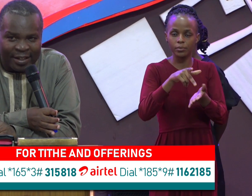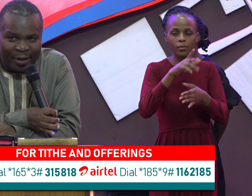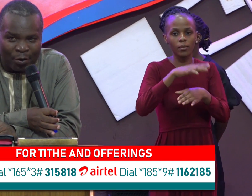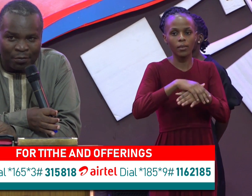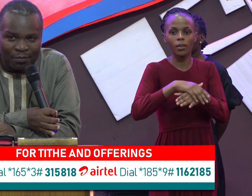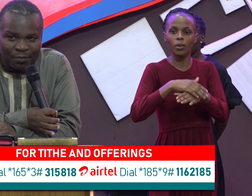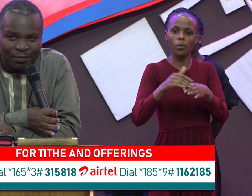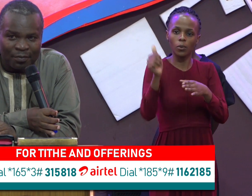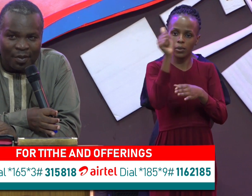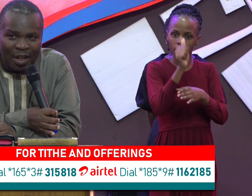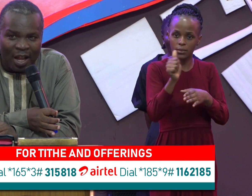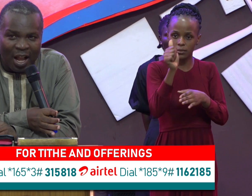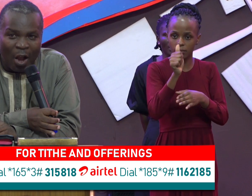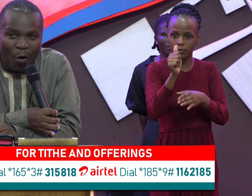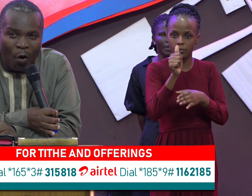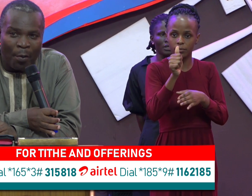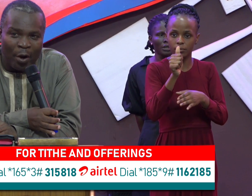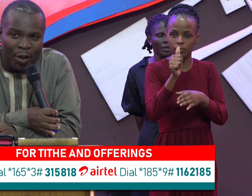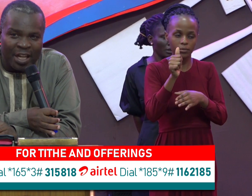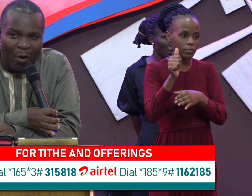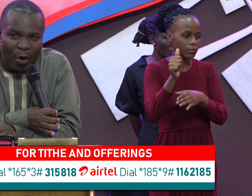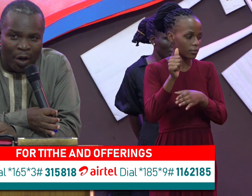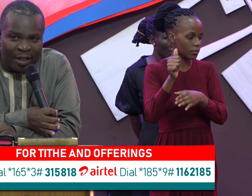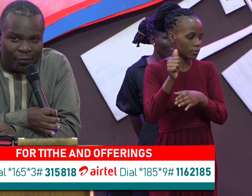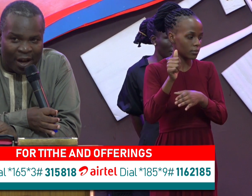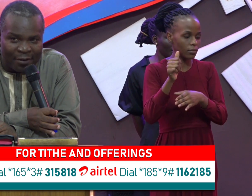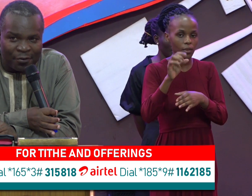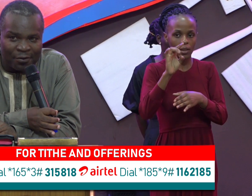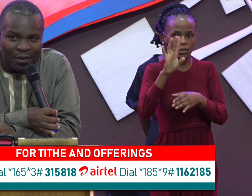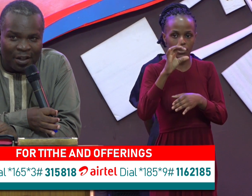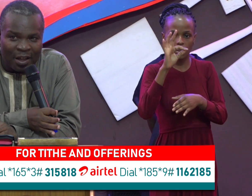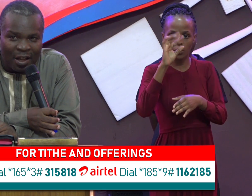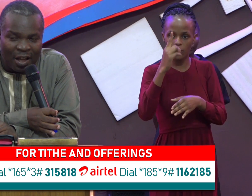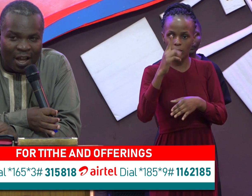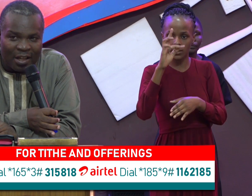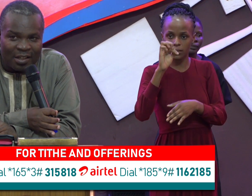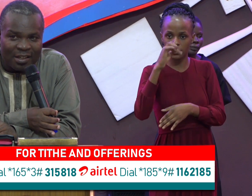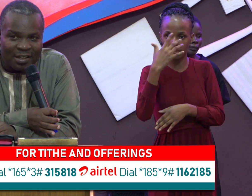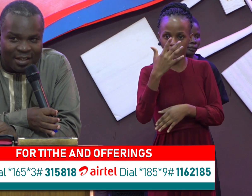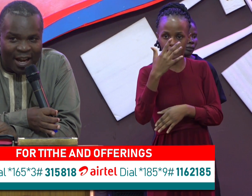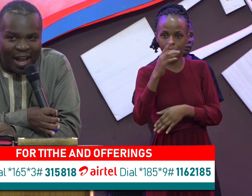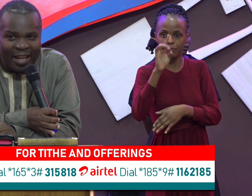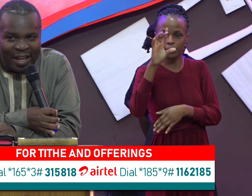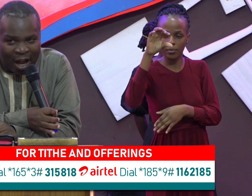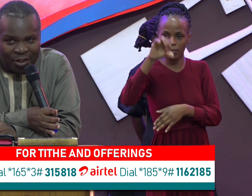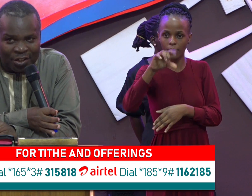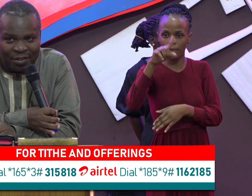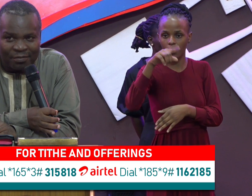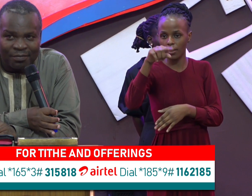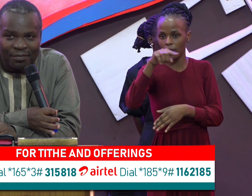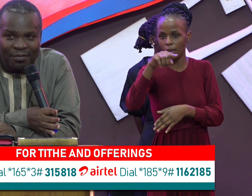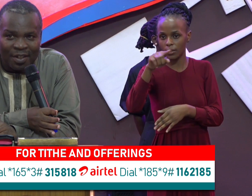kwe Airtel. Those using Airtel. Obero njika 185. You press *185.